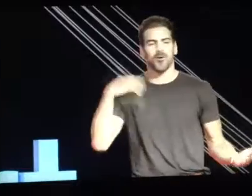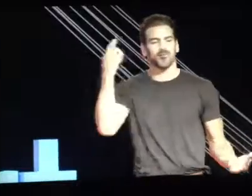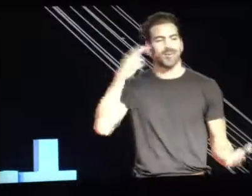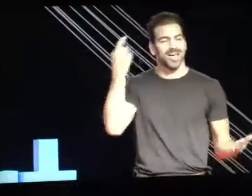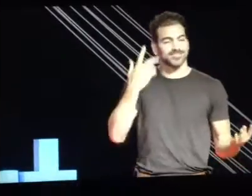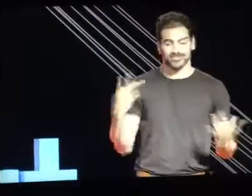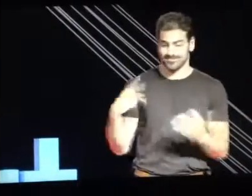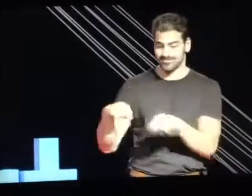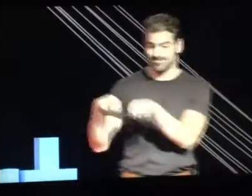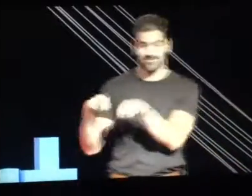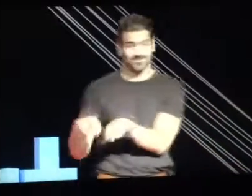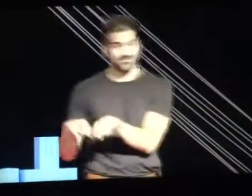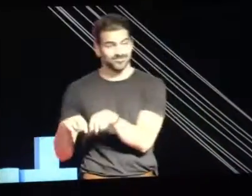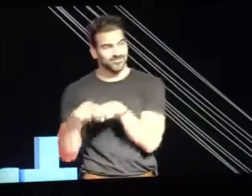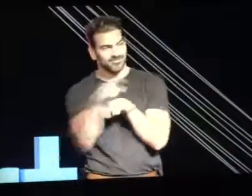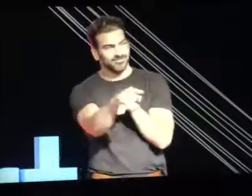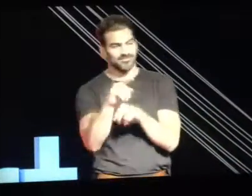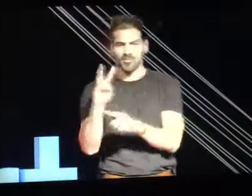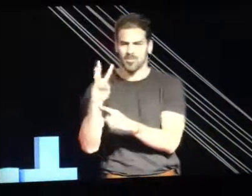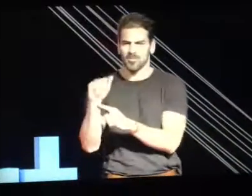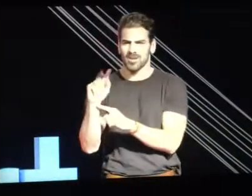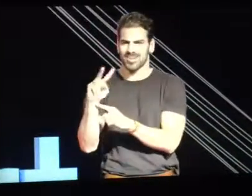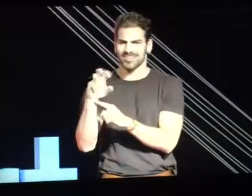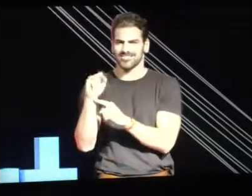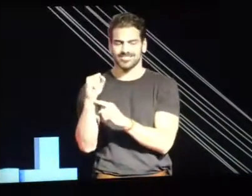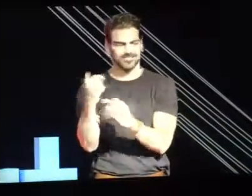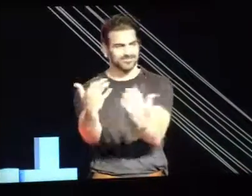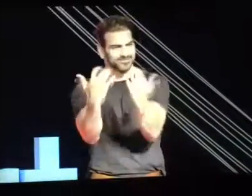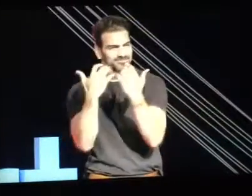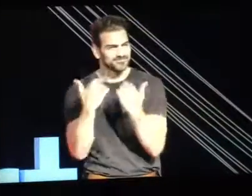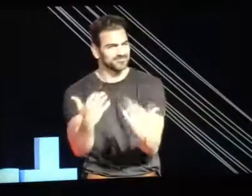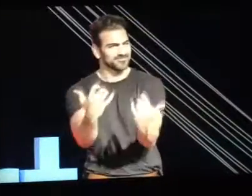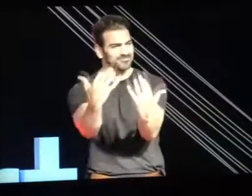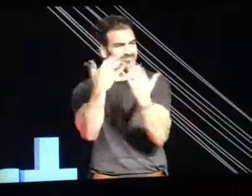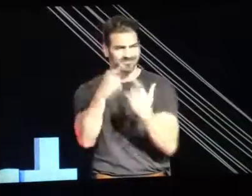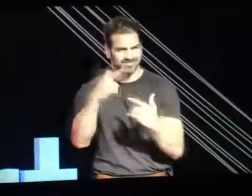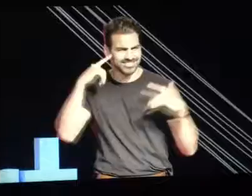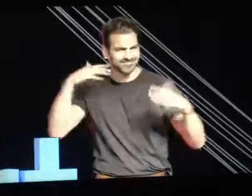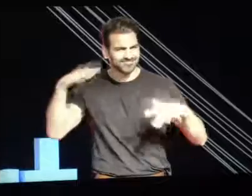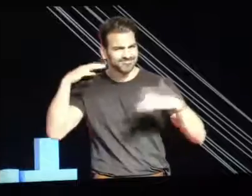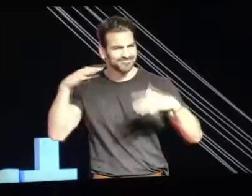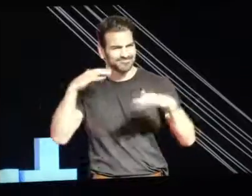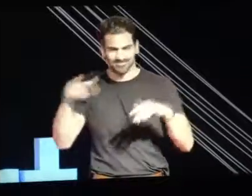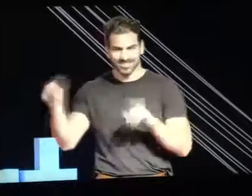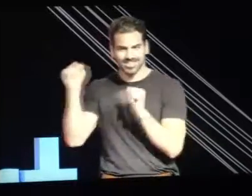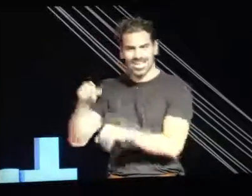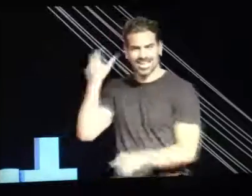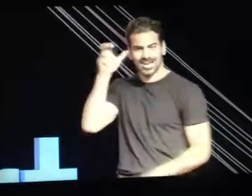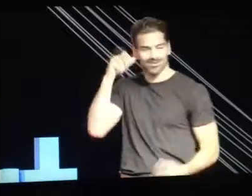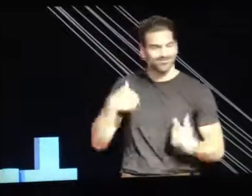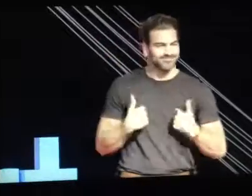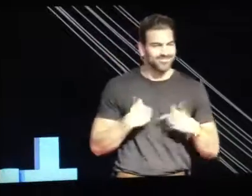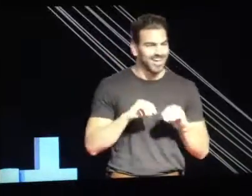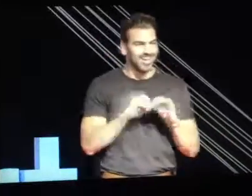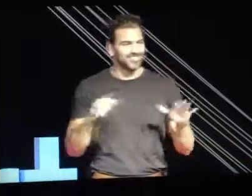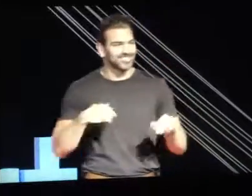And then I thought about it and I was like, we're sitting on the beach and the waves are coming in and they're making noise and he can hear